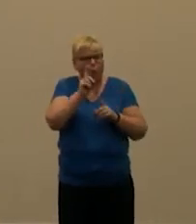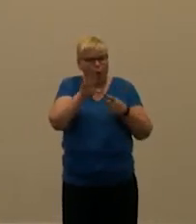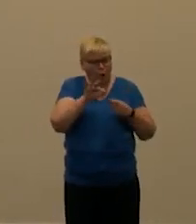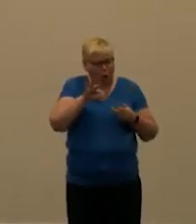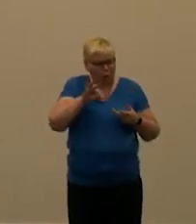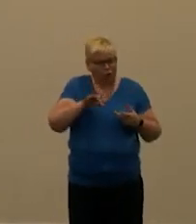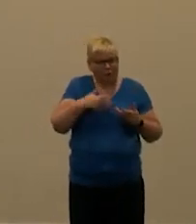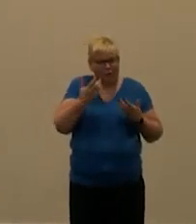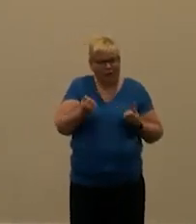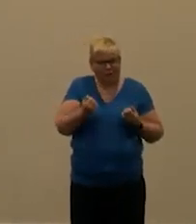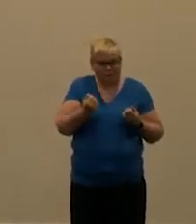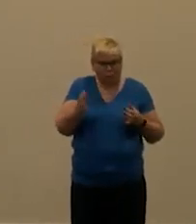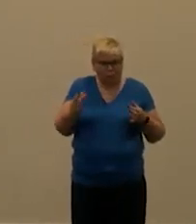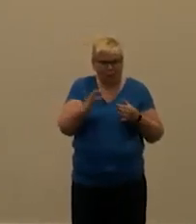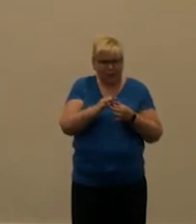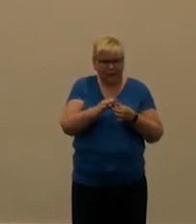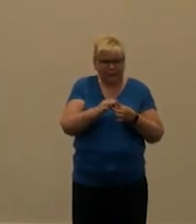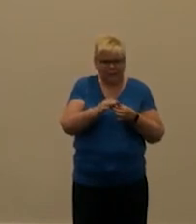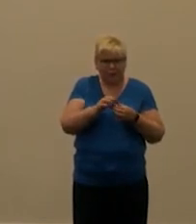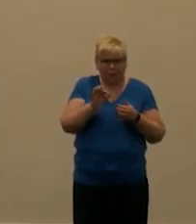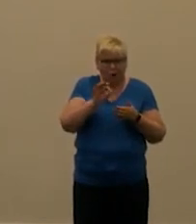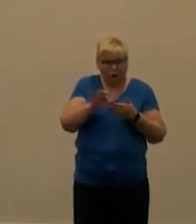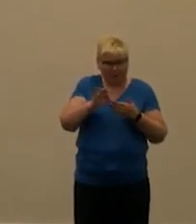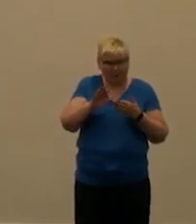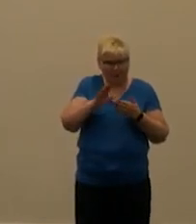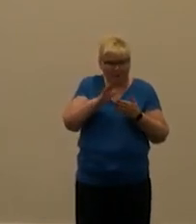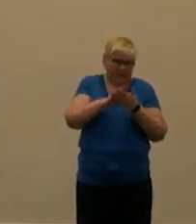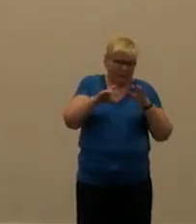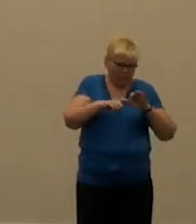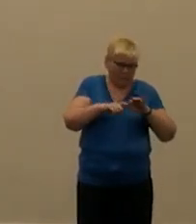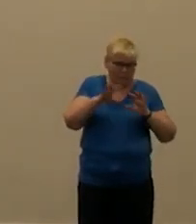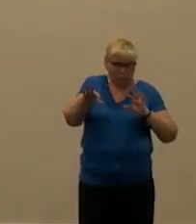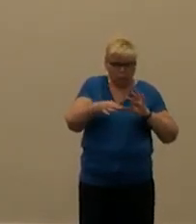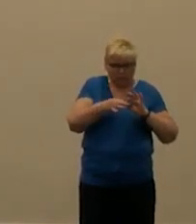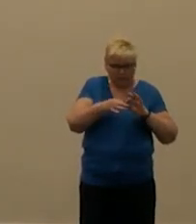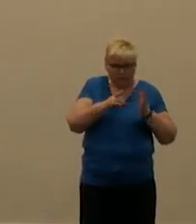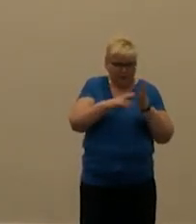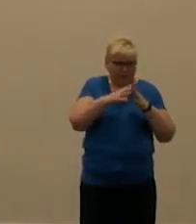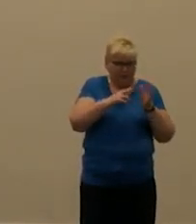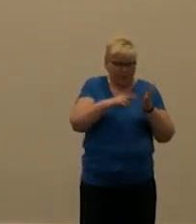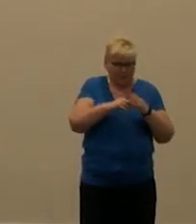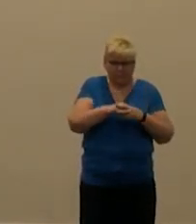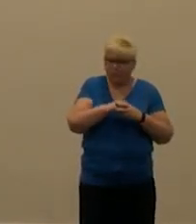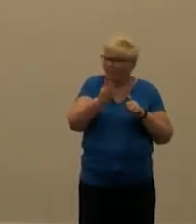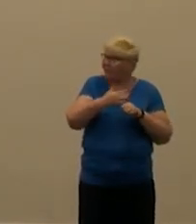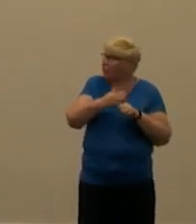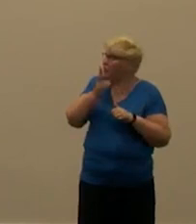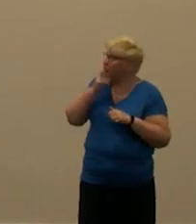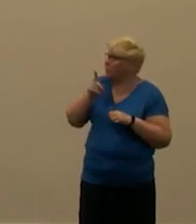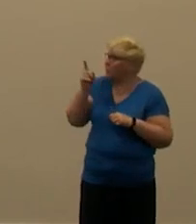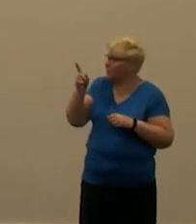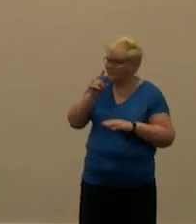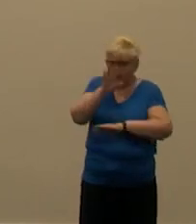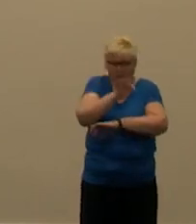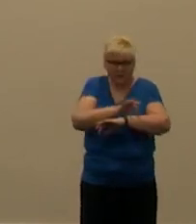do you have to connect your branch offices and headquarter to Virtual Wan. The first is, we can see here, an